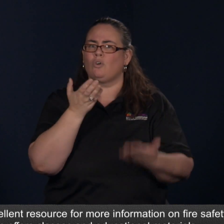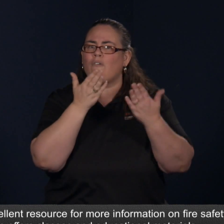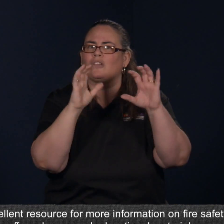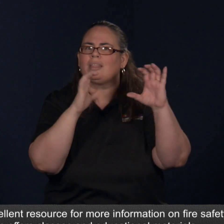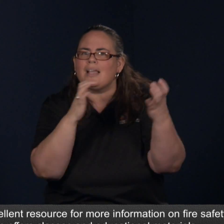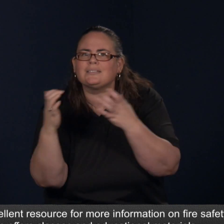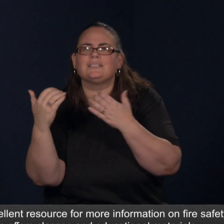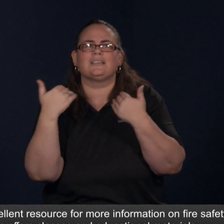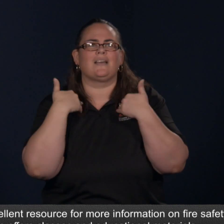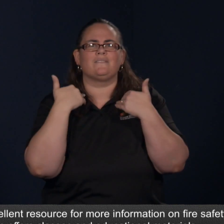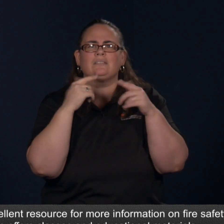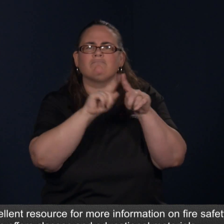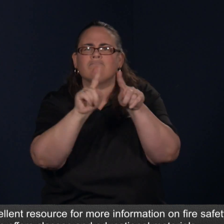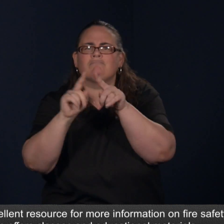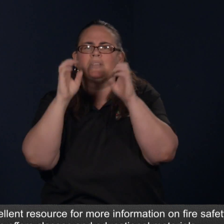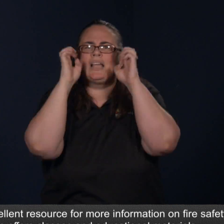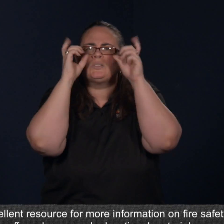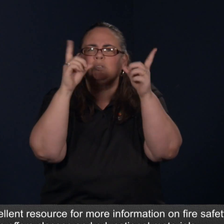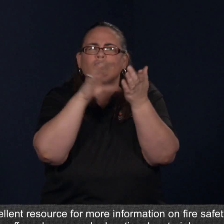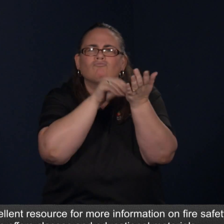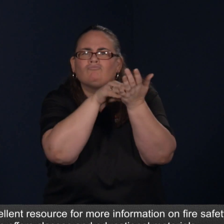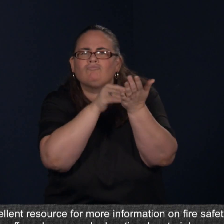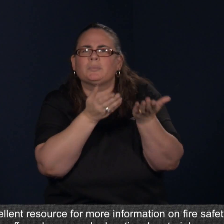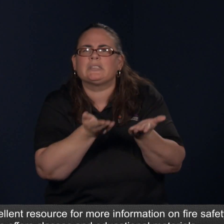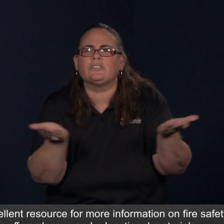FireWise offers classes and educational materials.